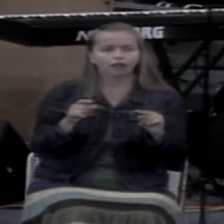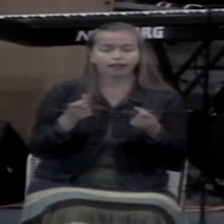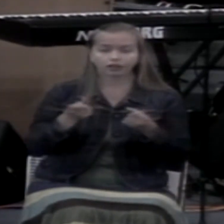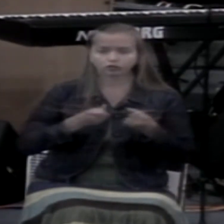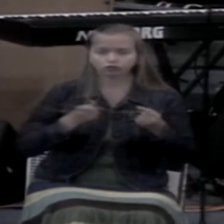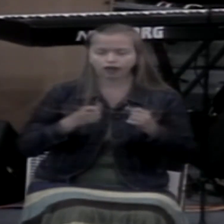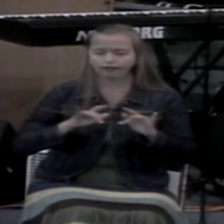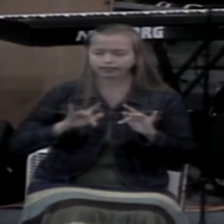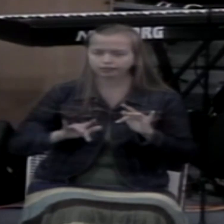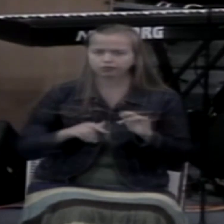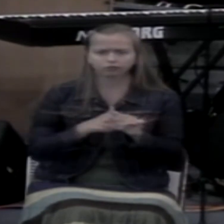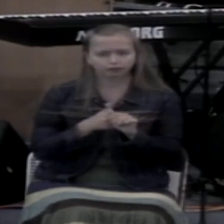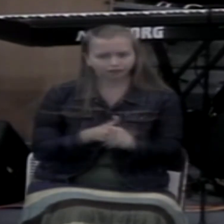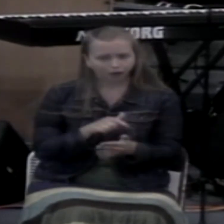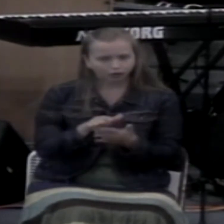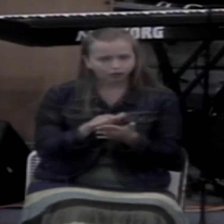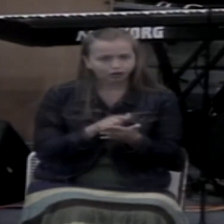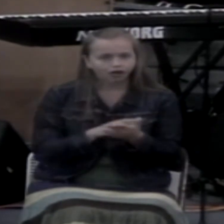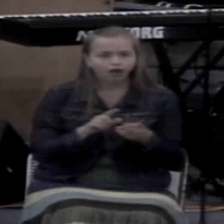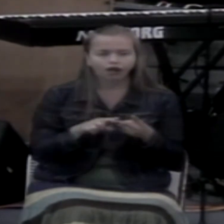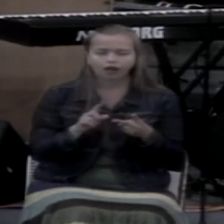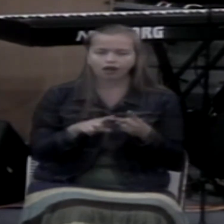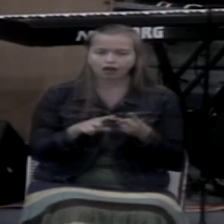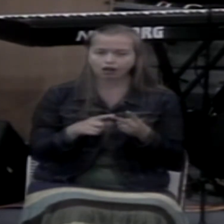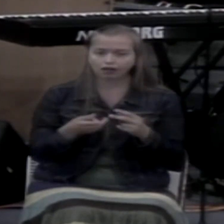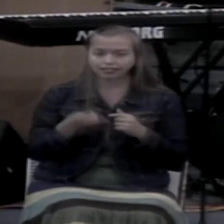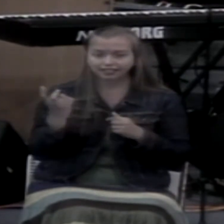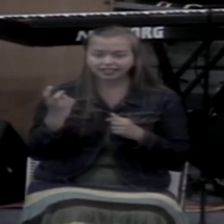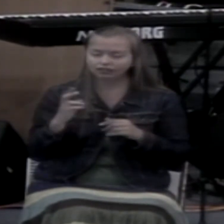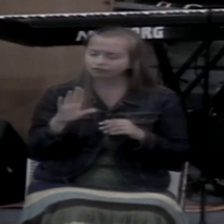You follow what I'm saying? So